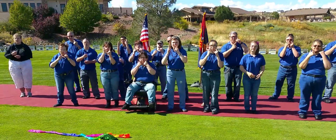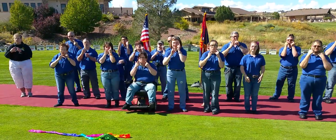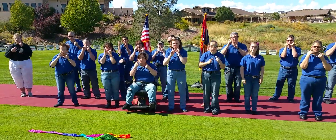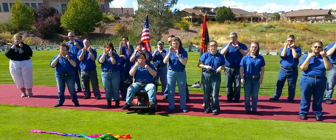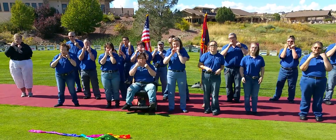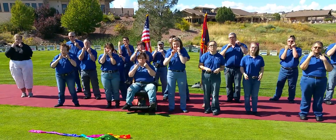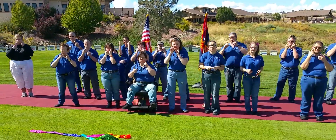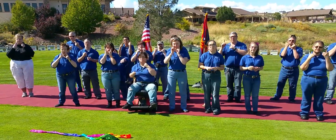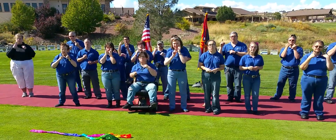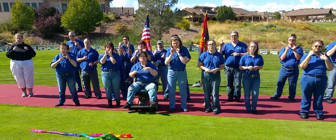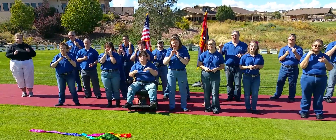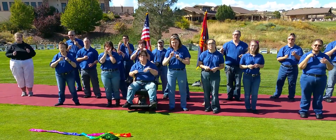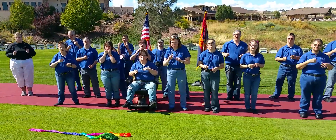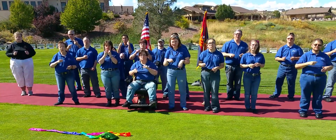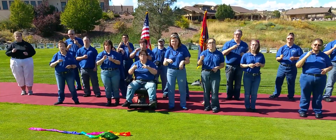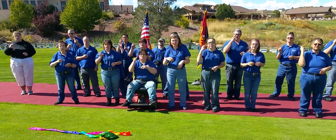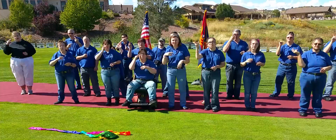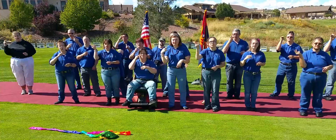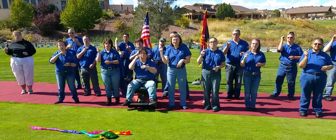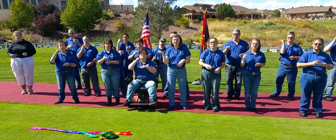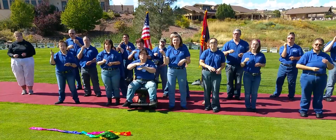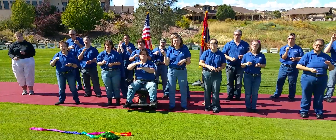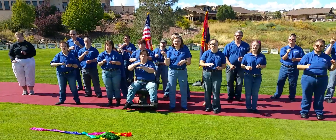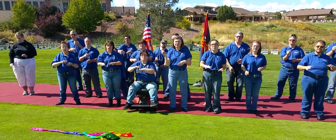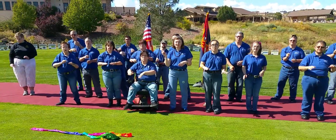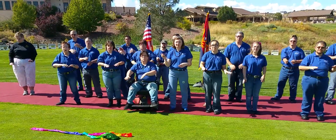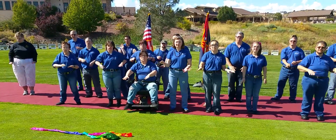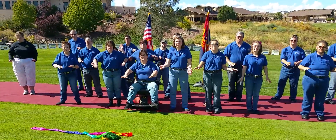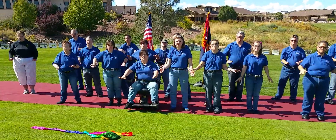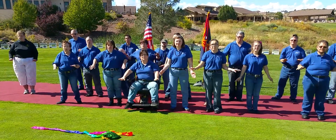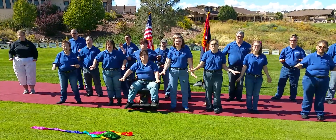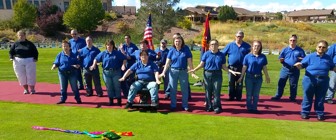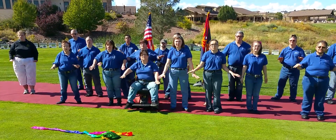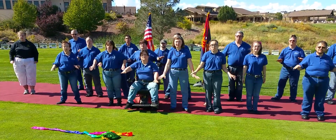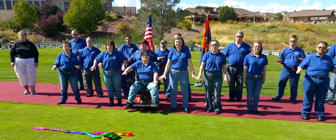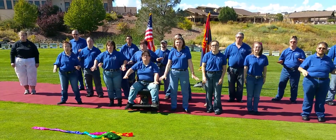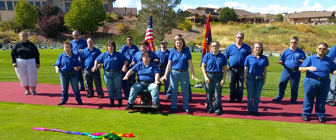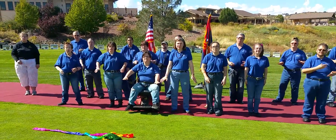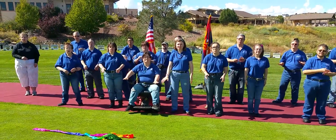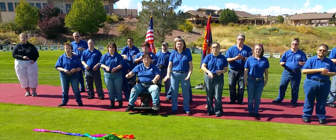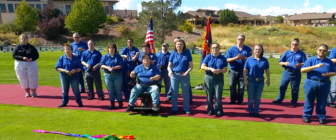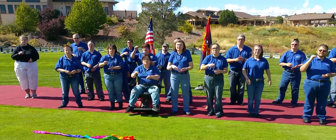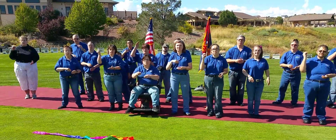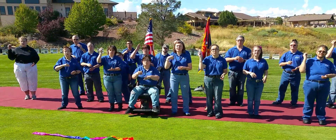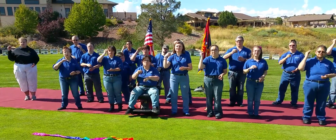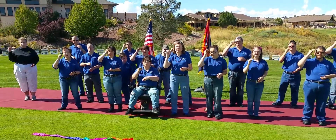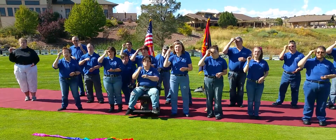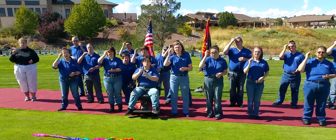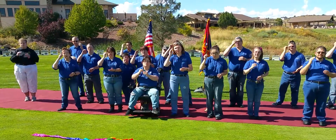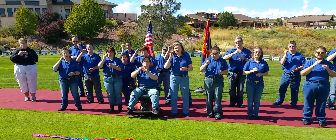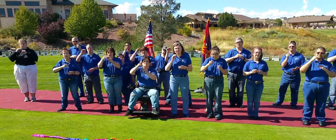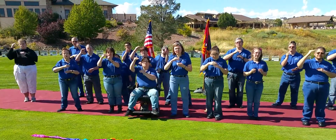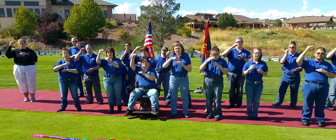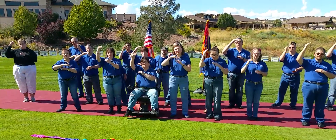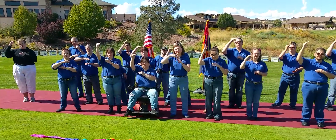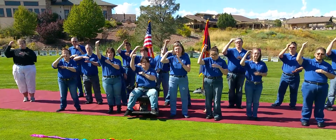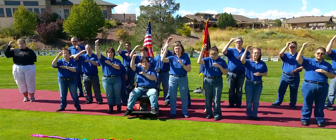I watch them grow, they'll learn much more